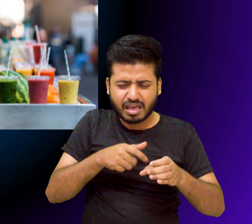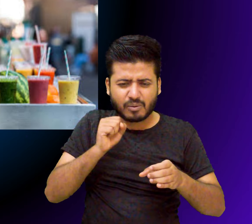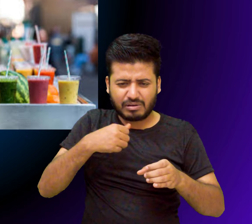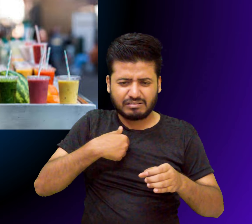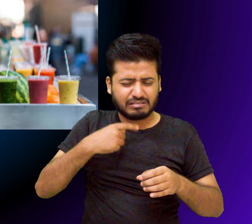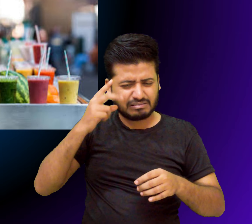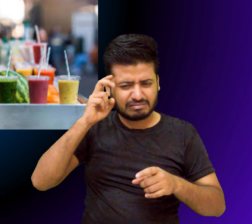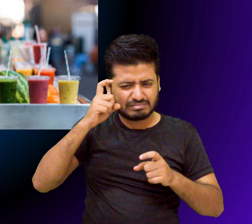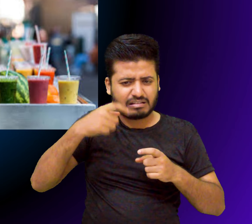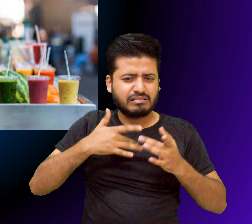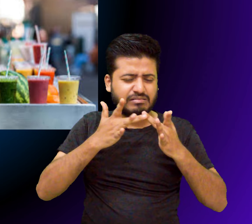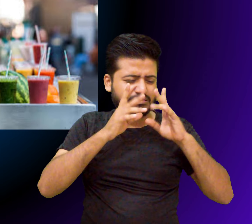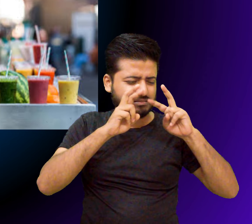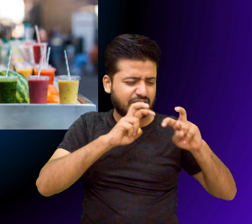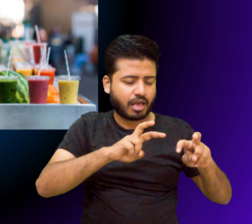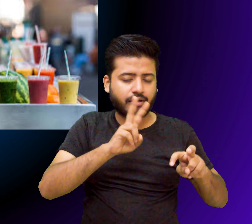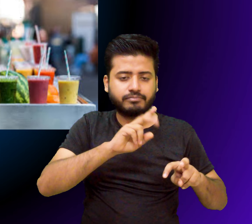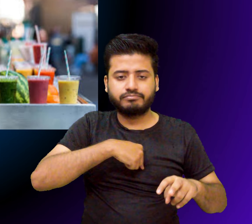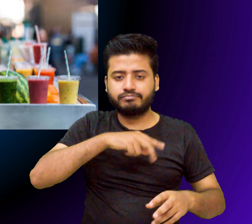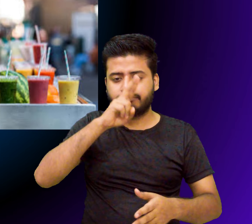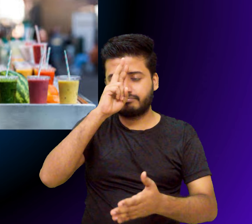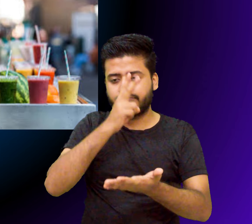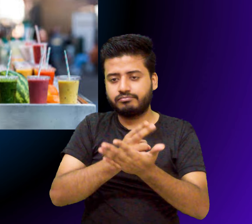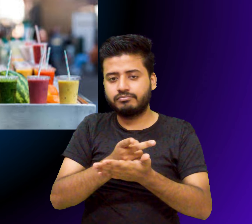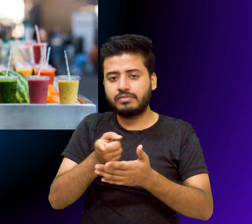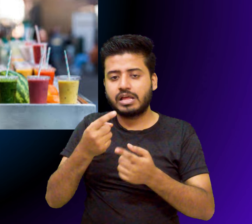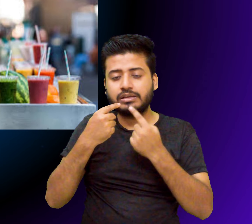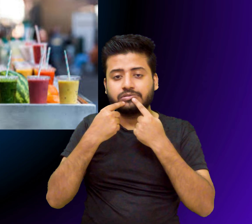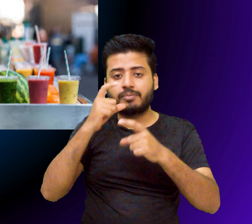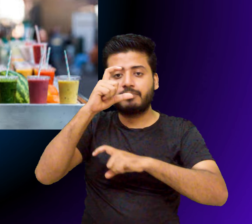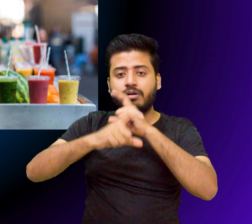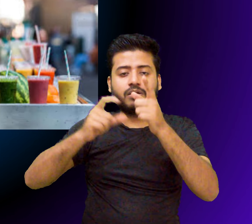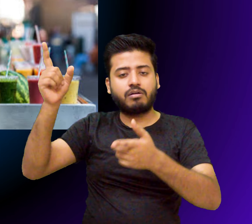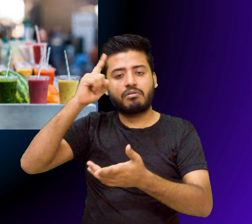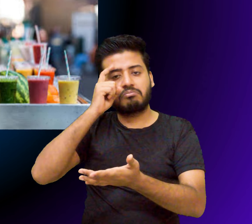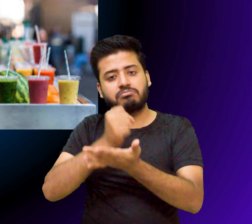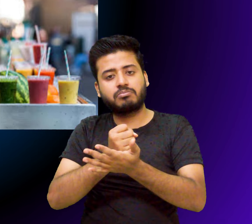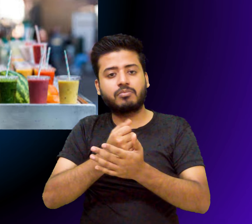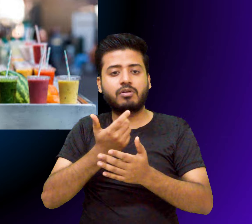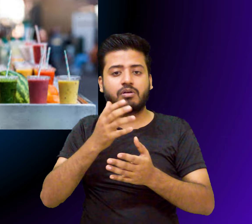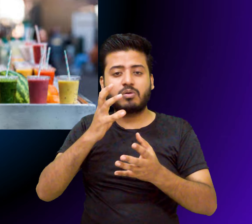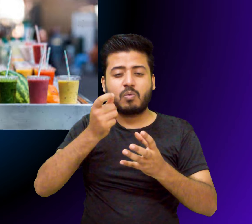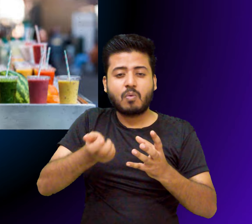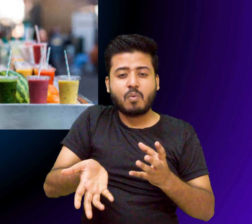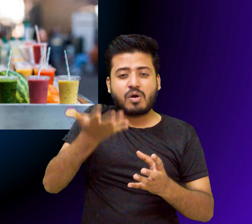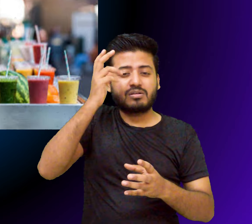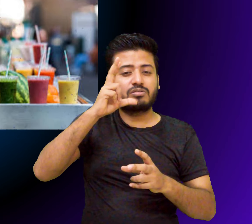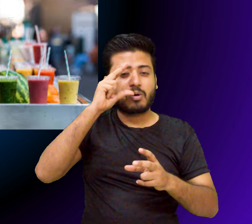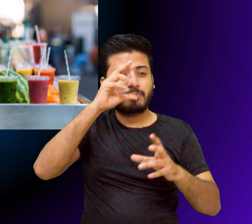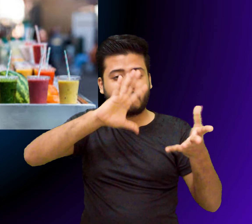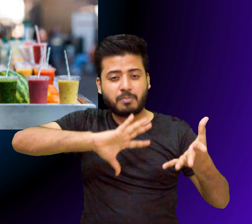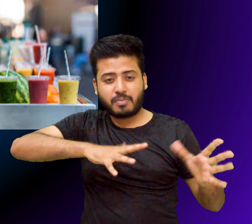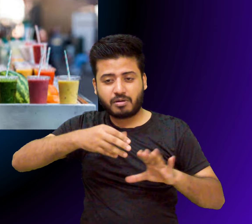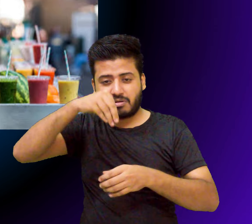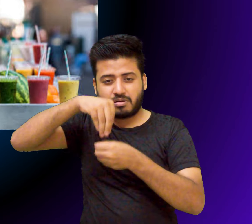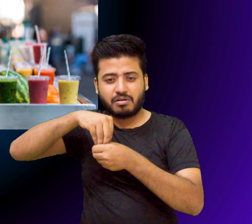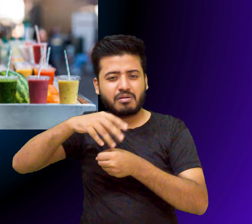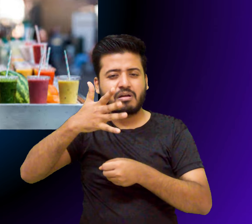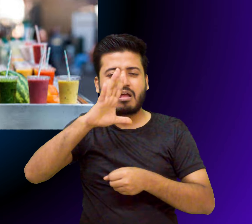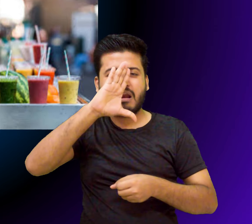fruit juice will have a simple list, such as X% orange juice, or just the fruit name. The label will list added